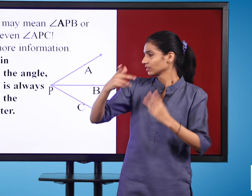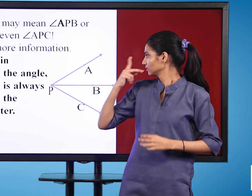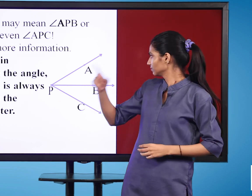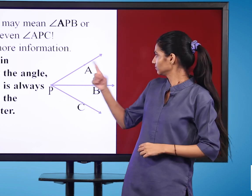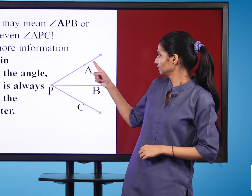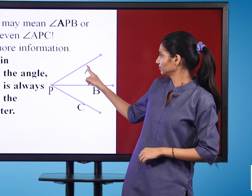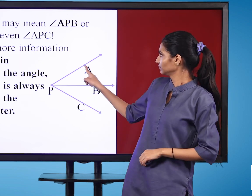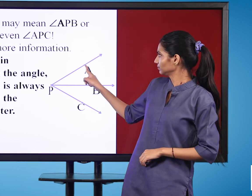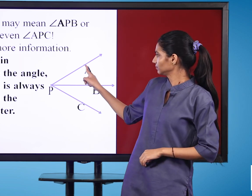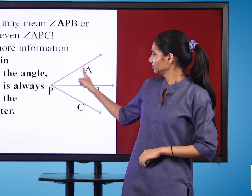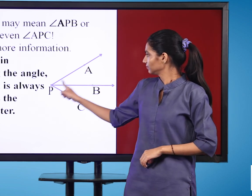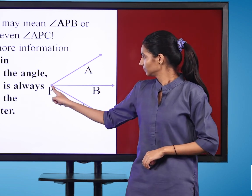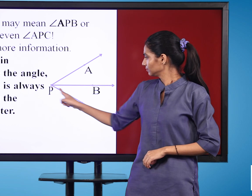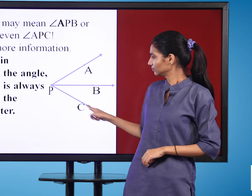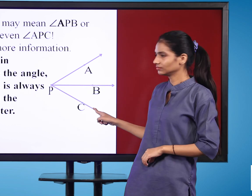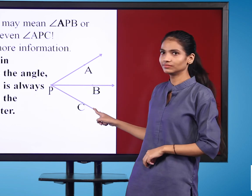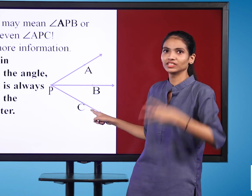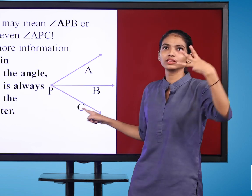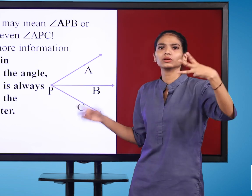We need more information.